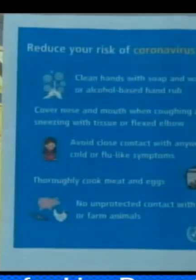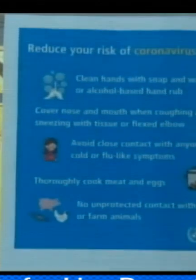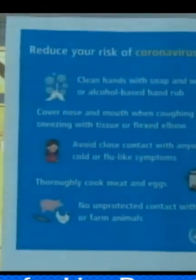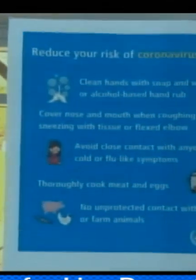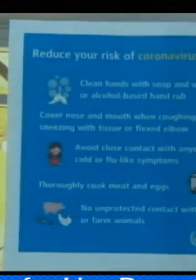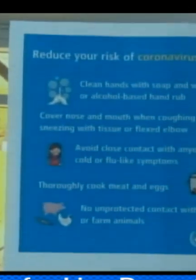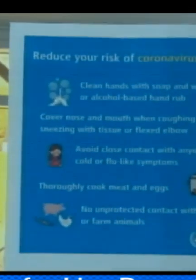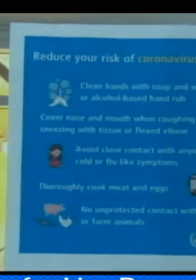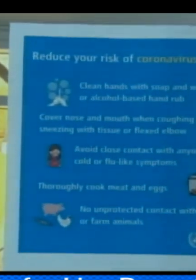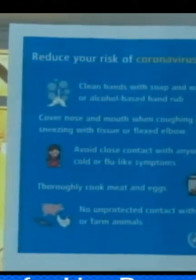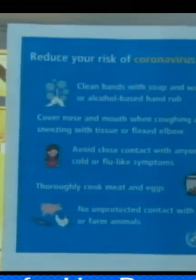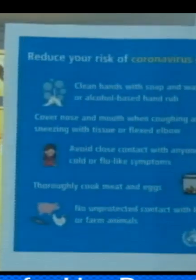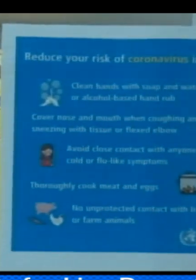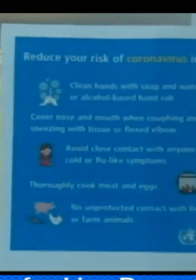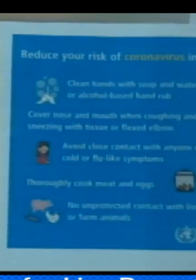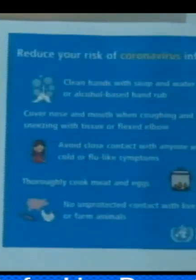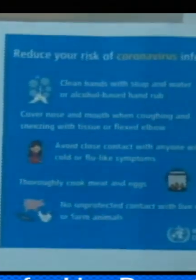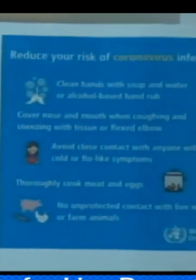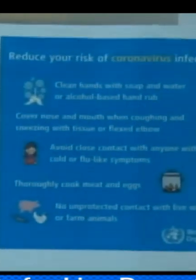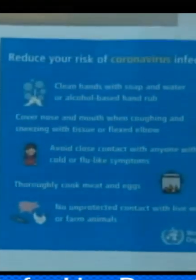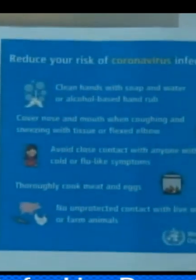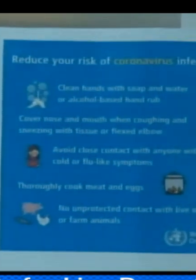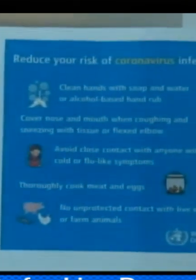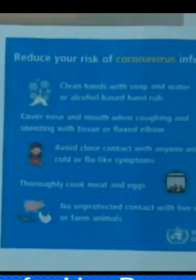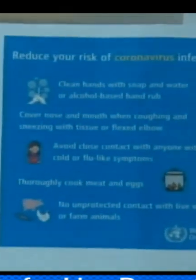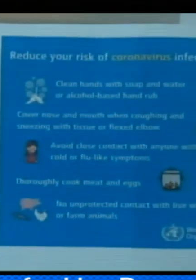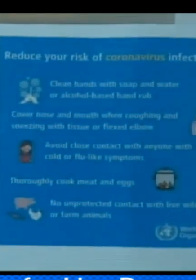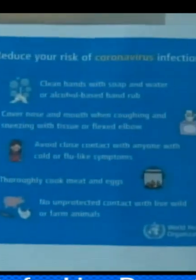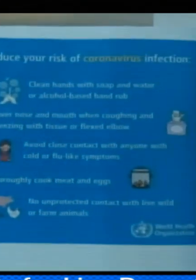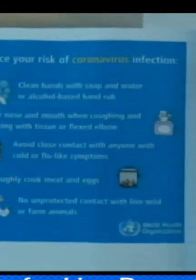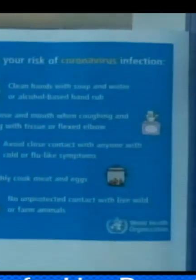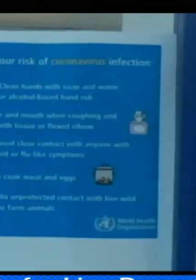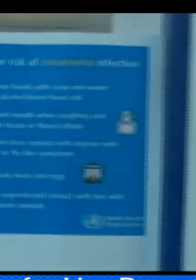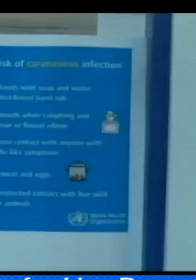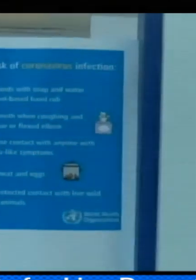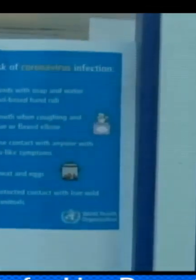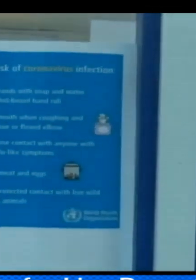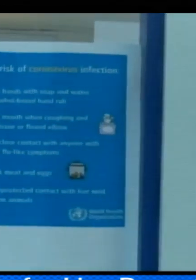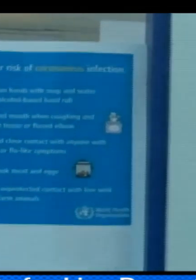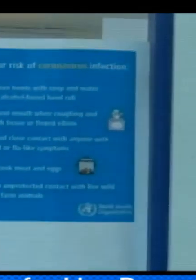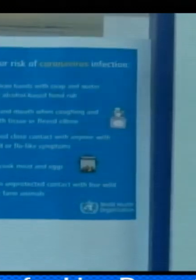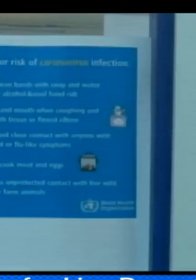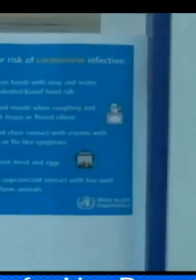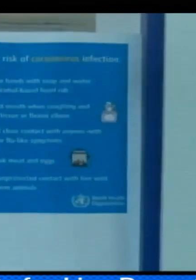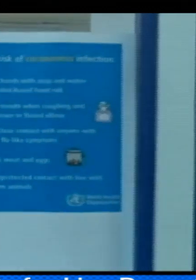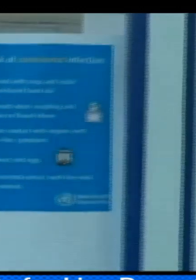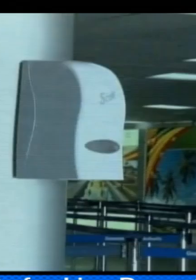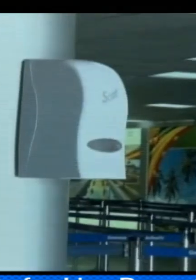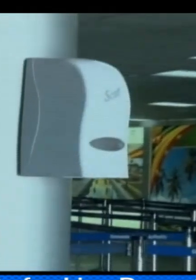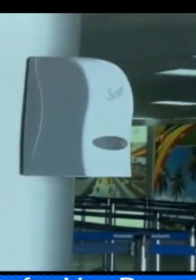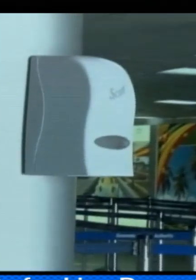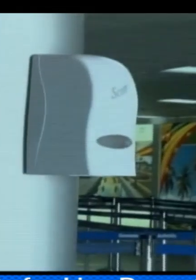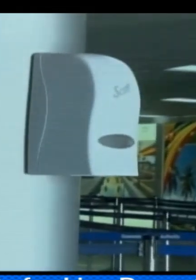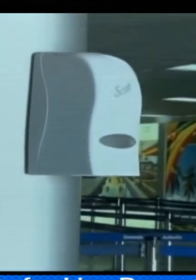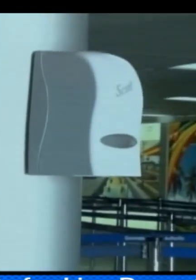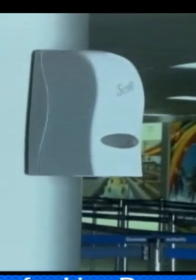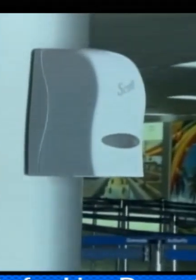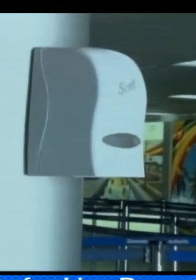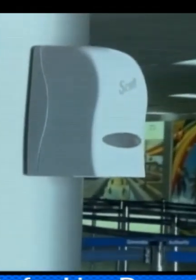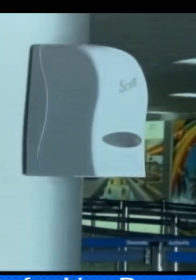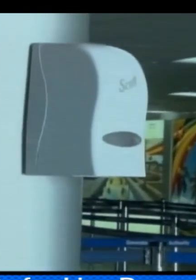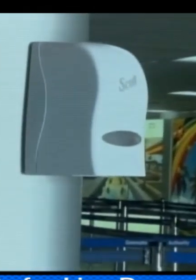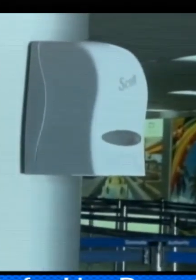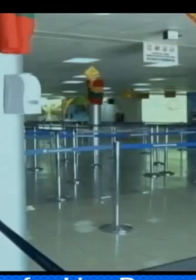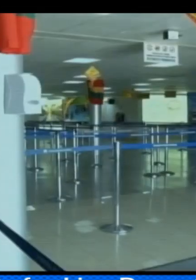workers to continue to protect themselves by washing their hands and to reduce the risk of contamination. More attention is also